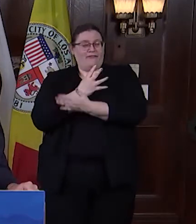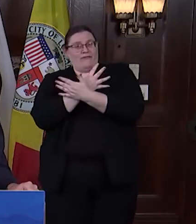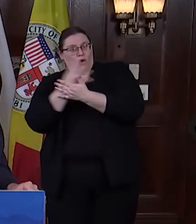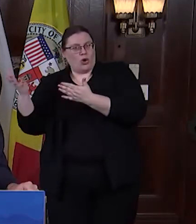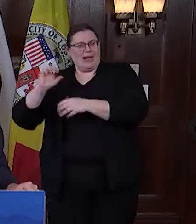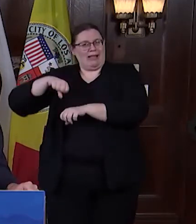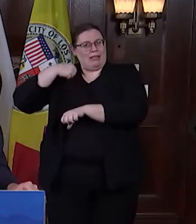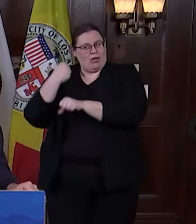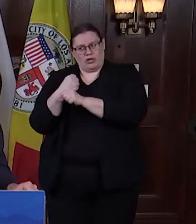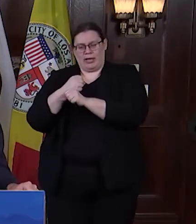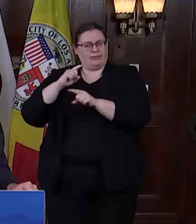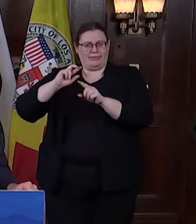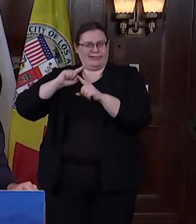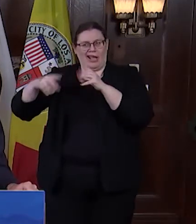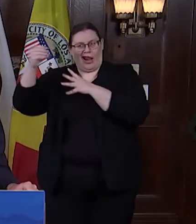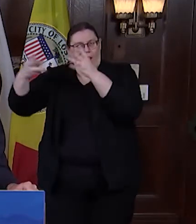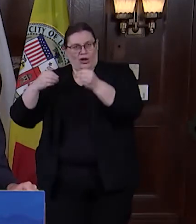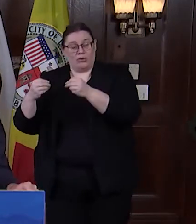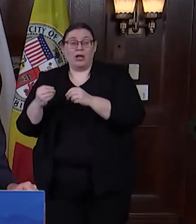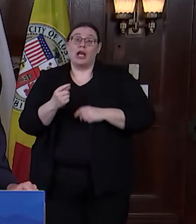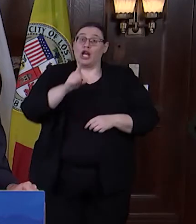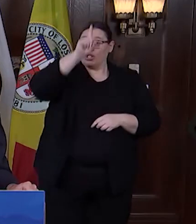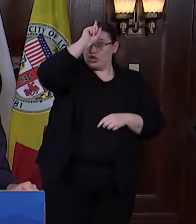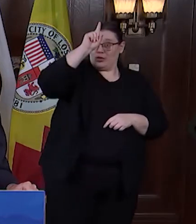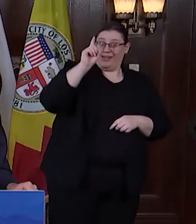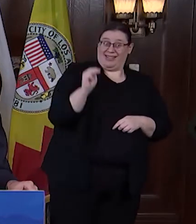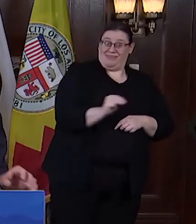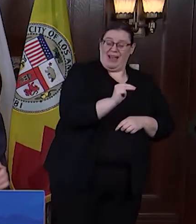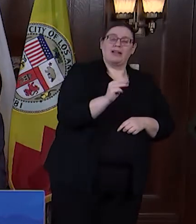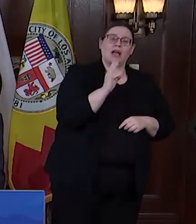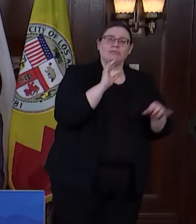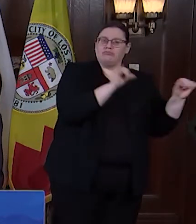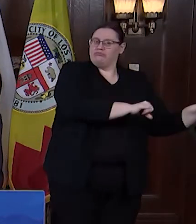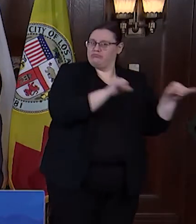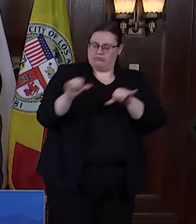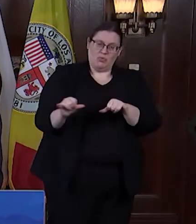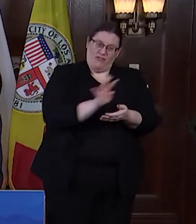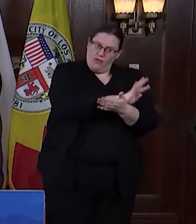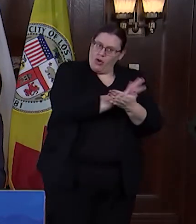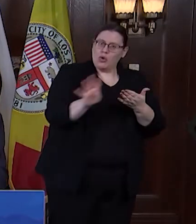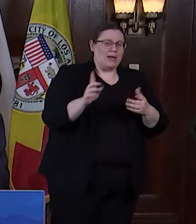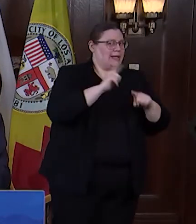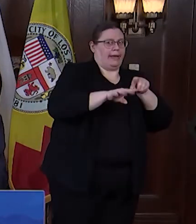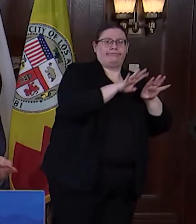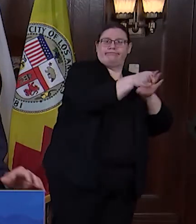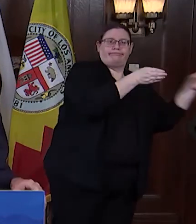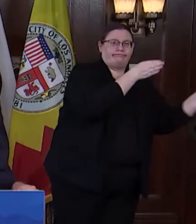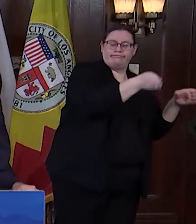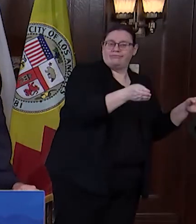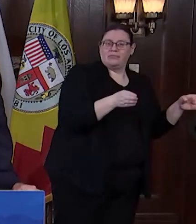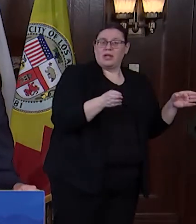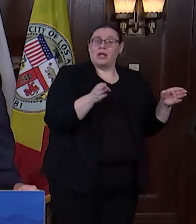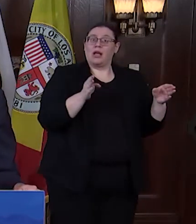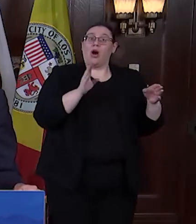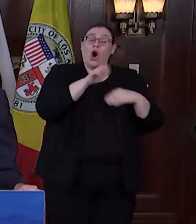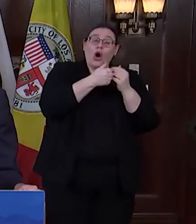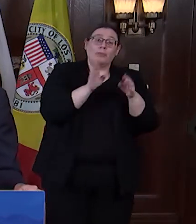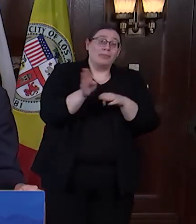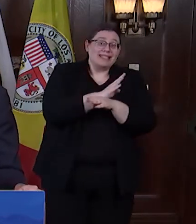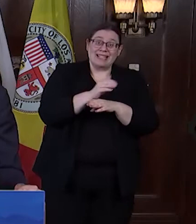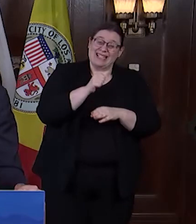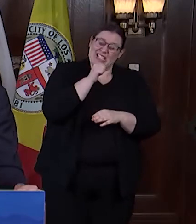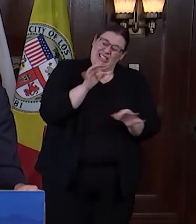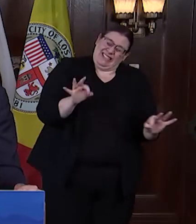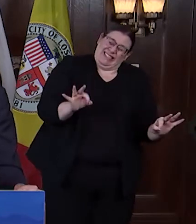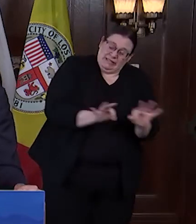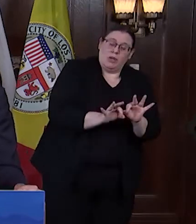will begin. And Germany on Monday starts also a 4-week lockdown as well, with all non-essential businesses being shut